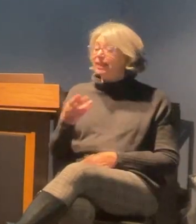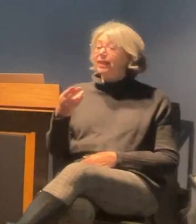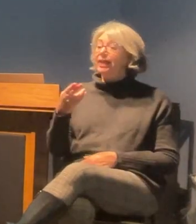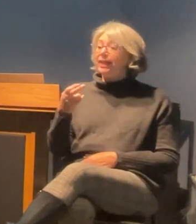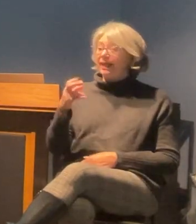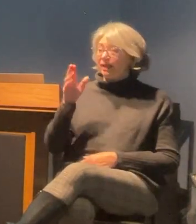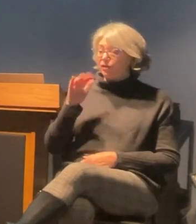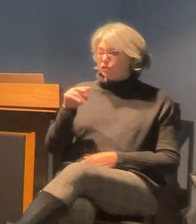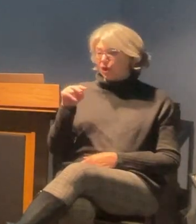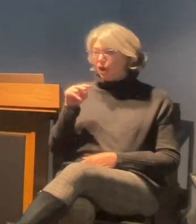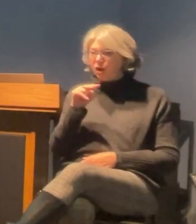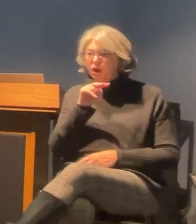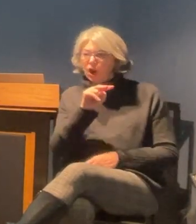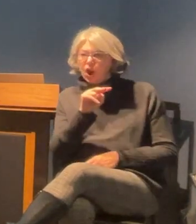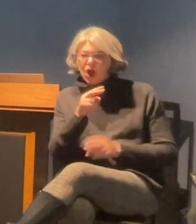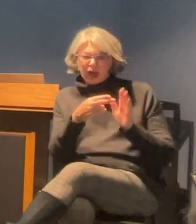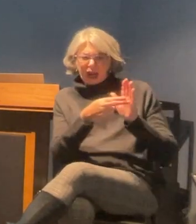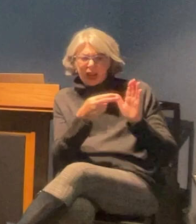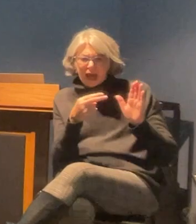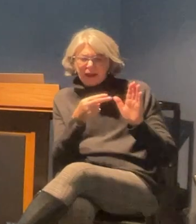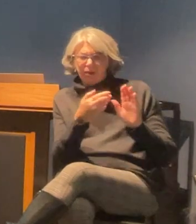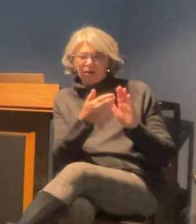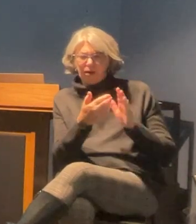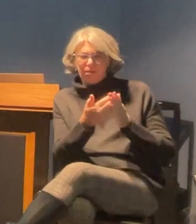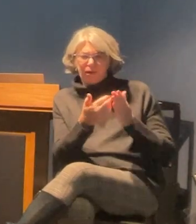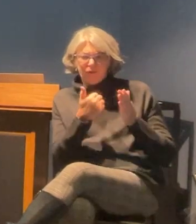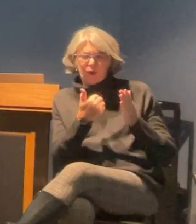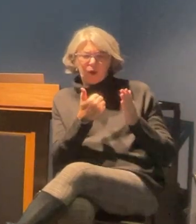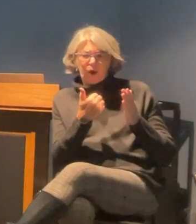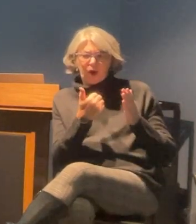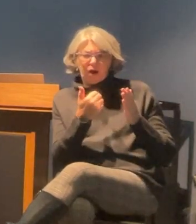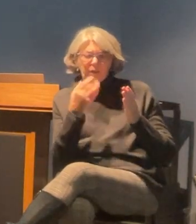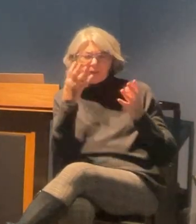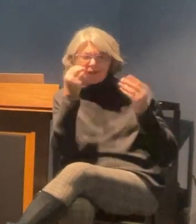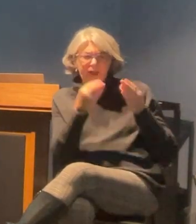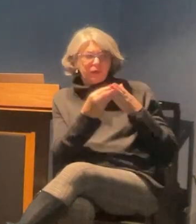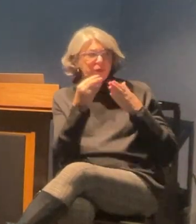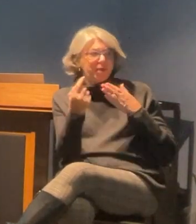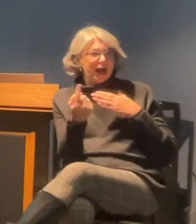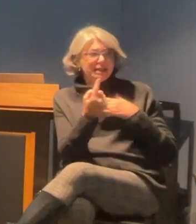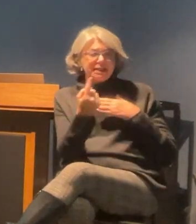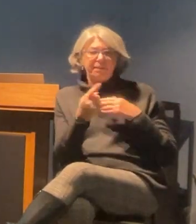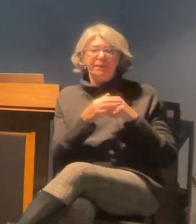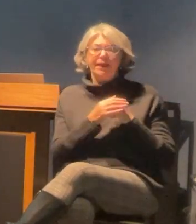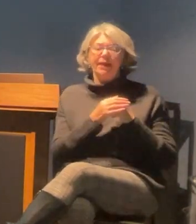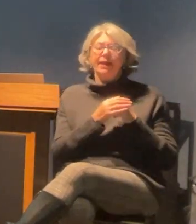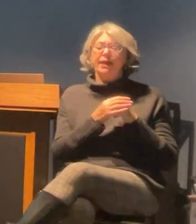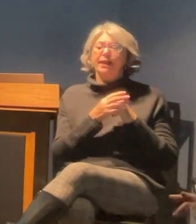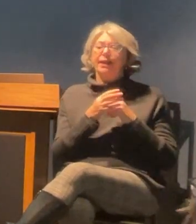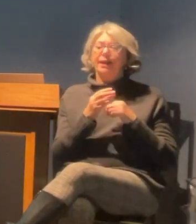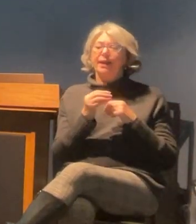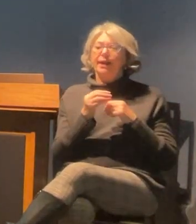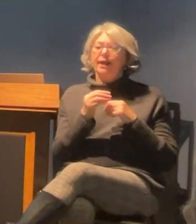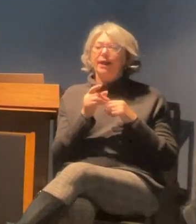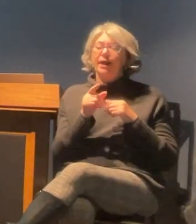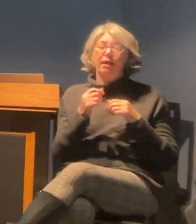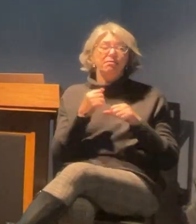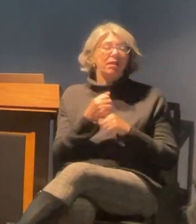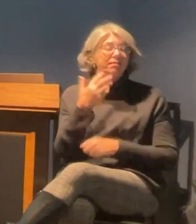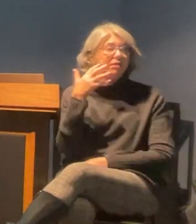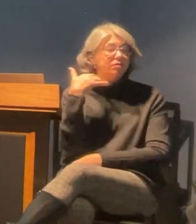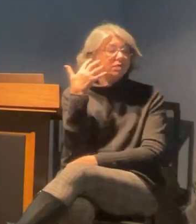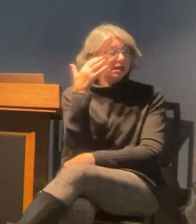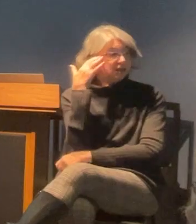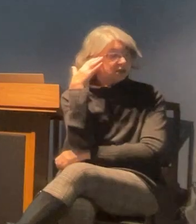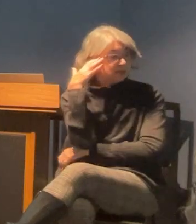to look at all the labels before we were thinking to buy something. And it drove me nuts. I